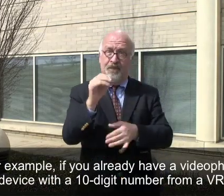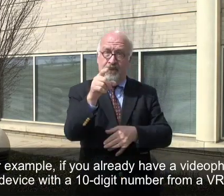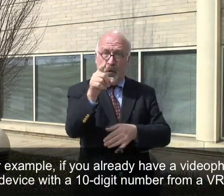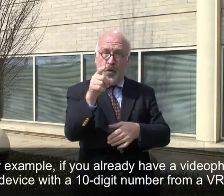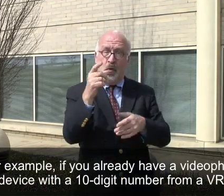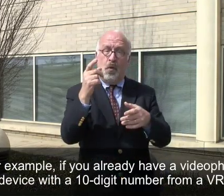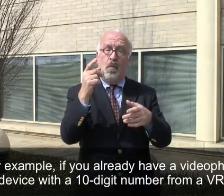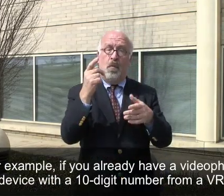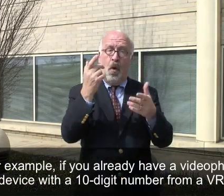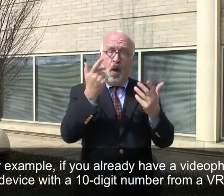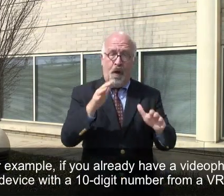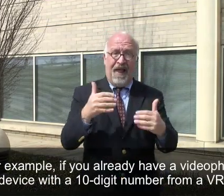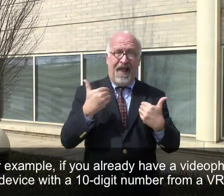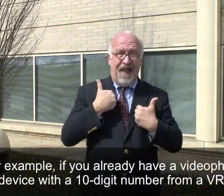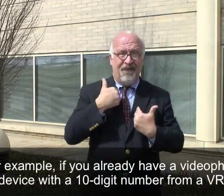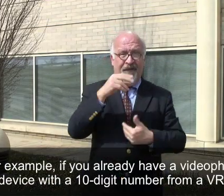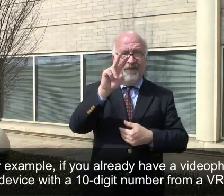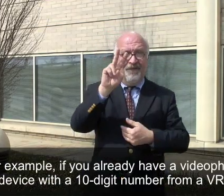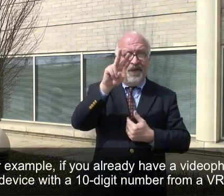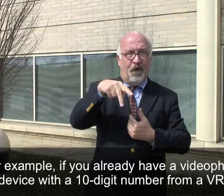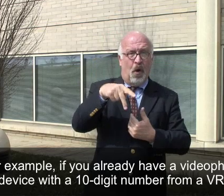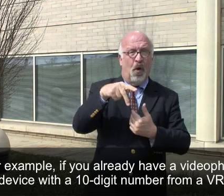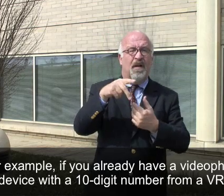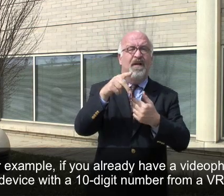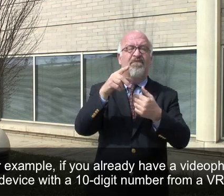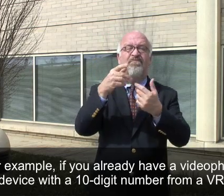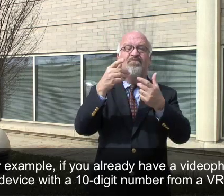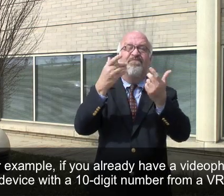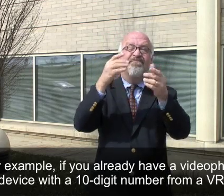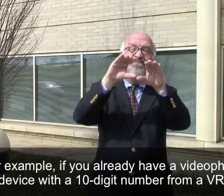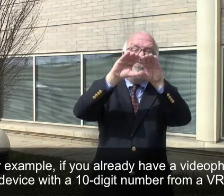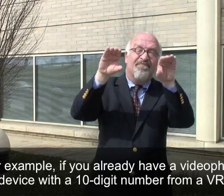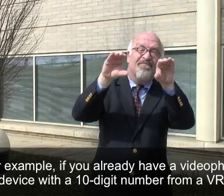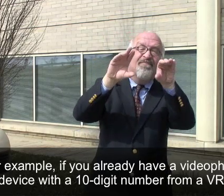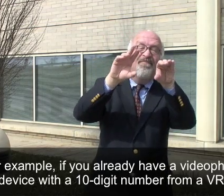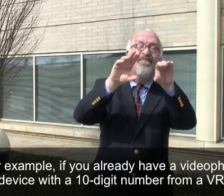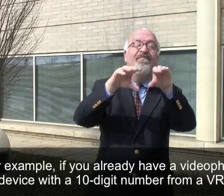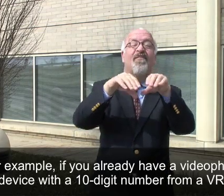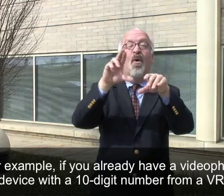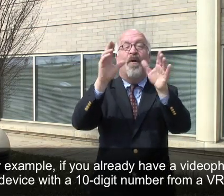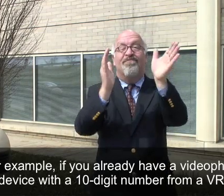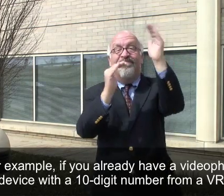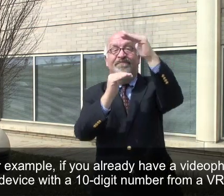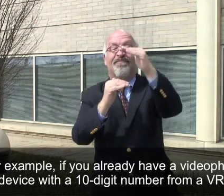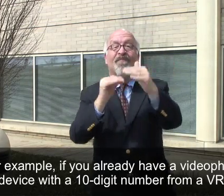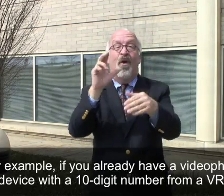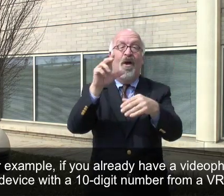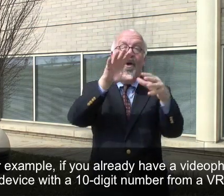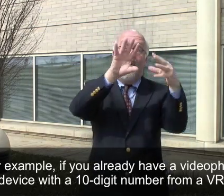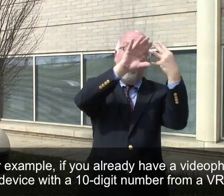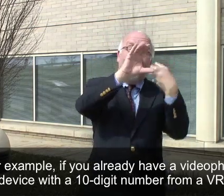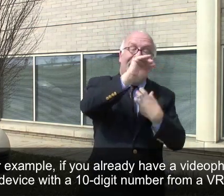already have a video phone device